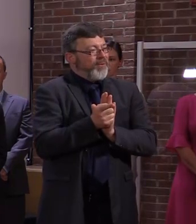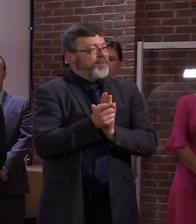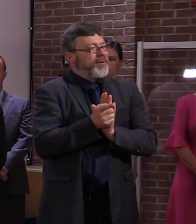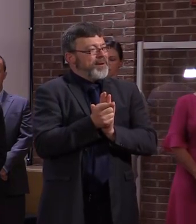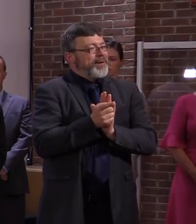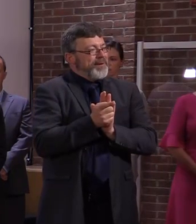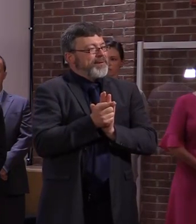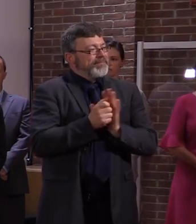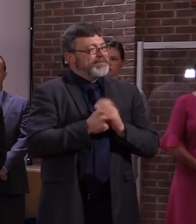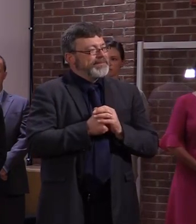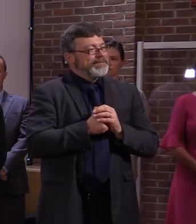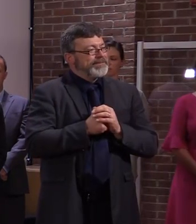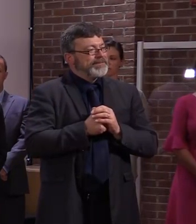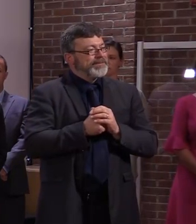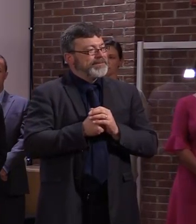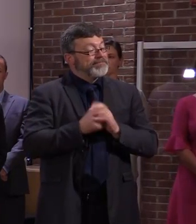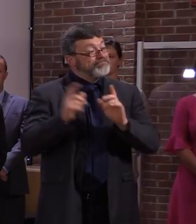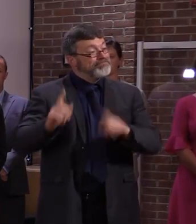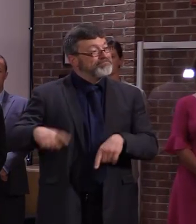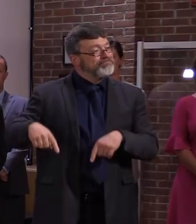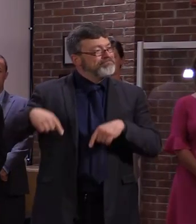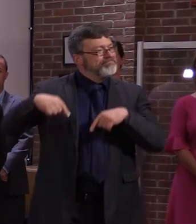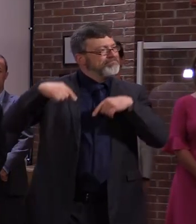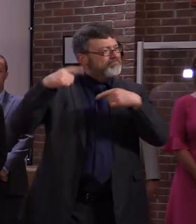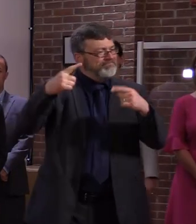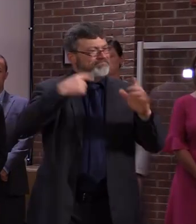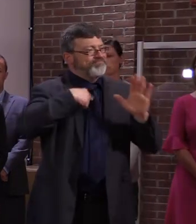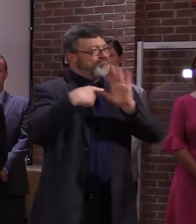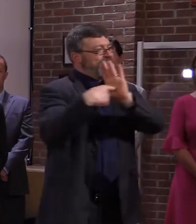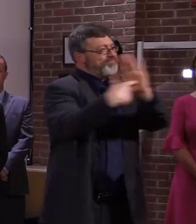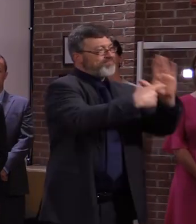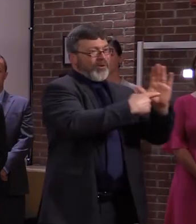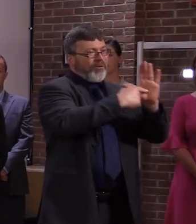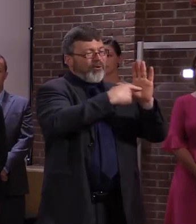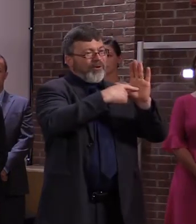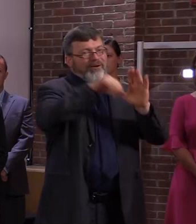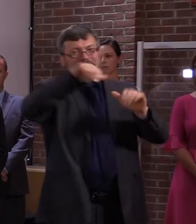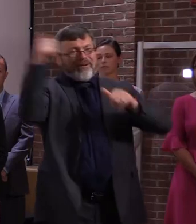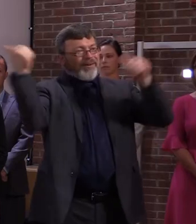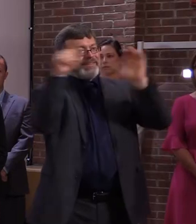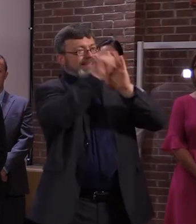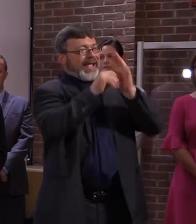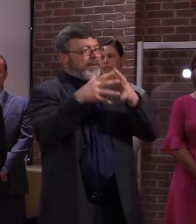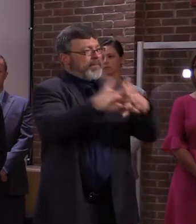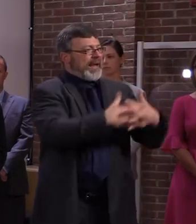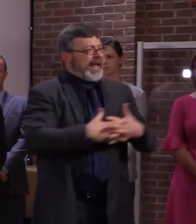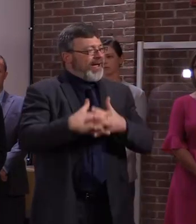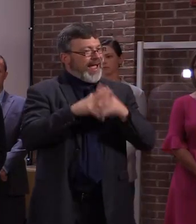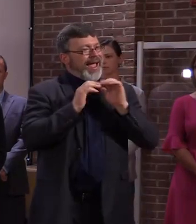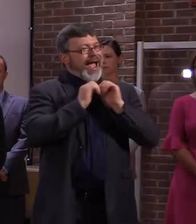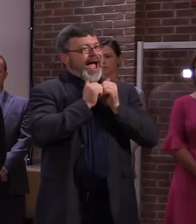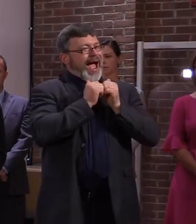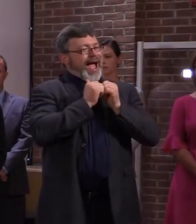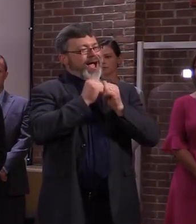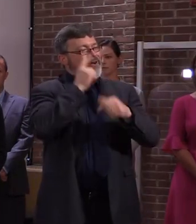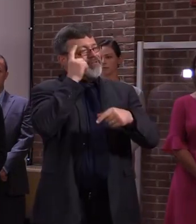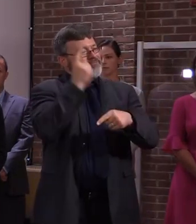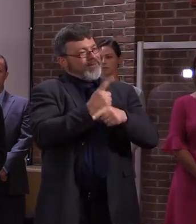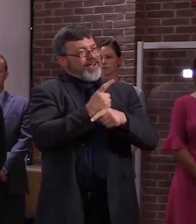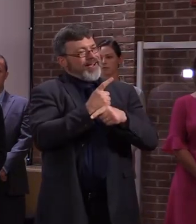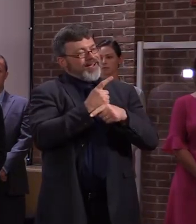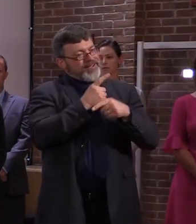Through it all, we've shown the nation and much of the world how to respond when there's no